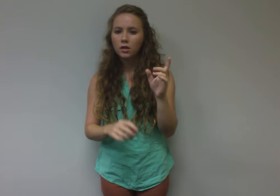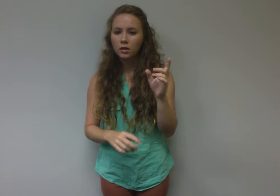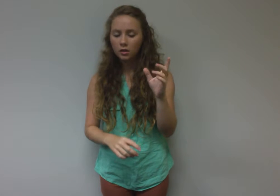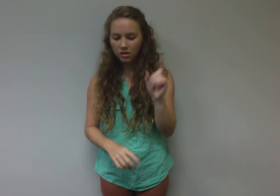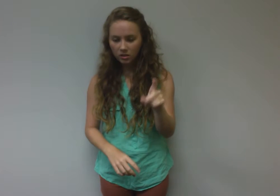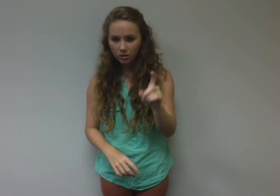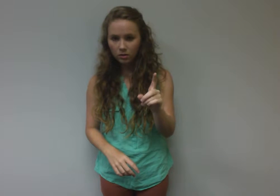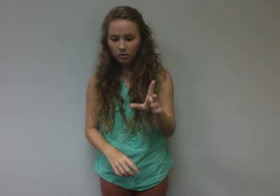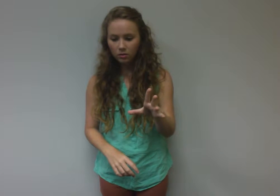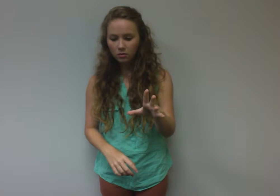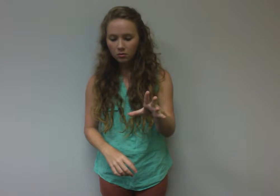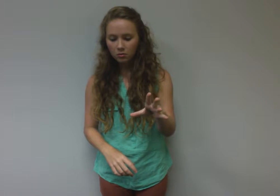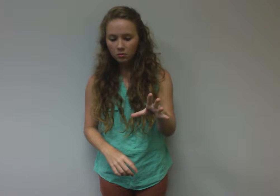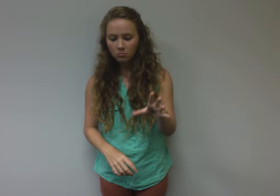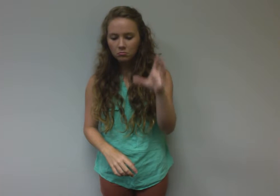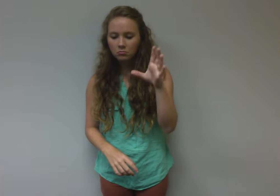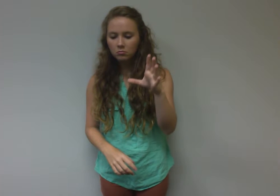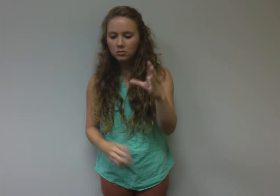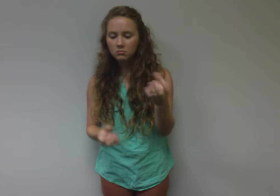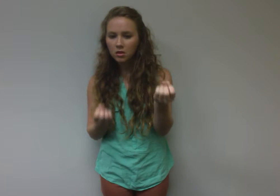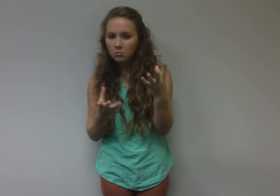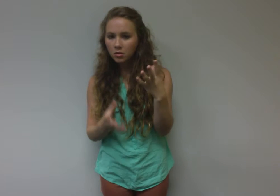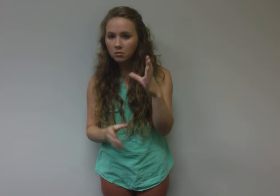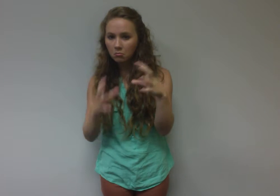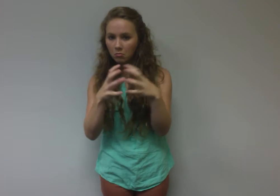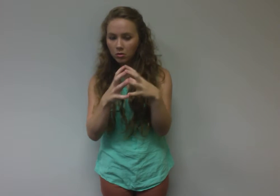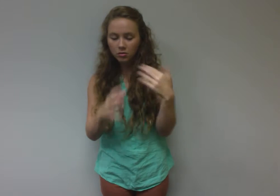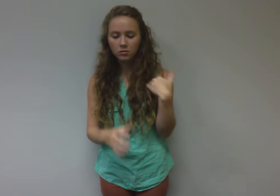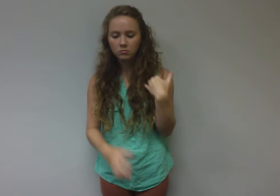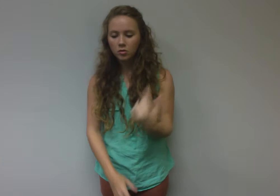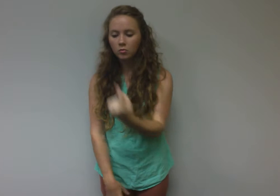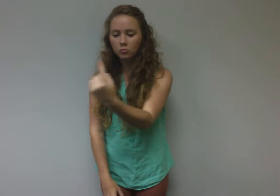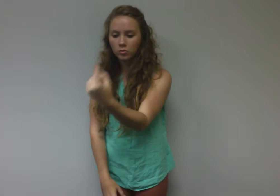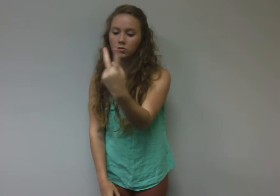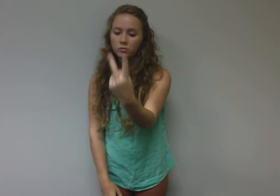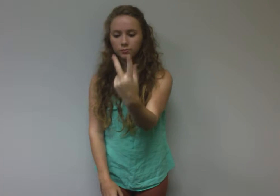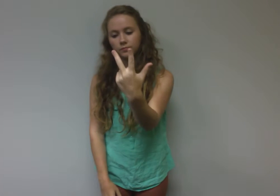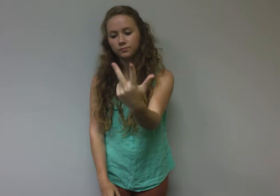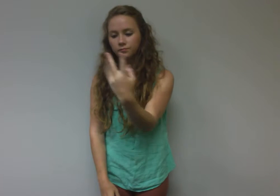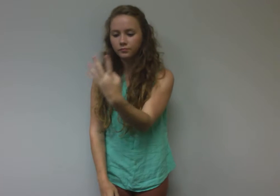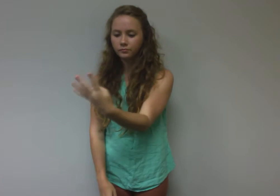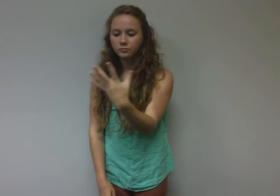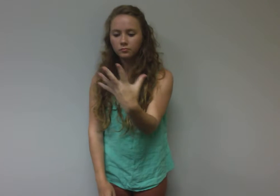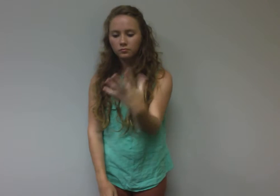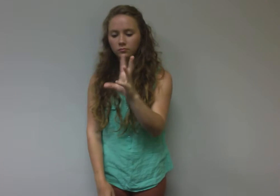So it's 1, 2, 3, 4, 5, 6, 7, 8, 9, 10,